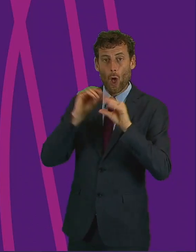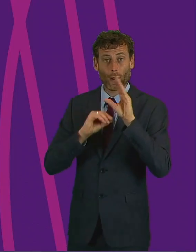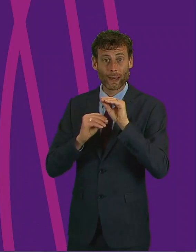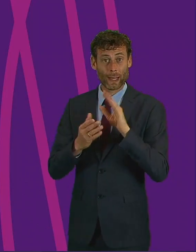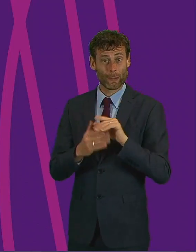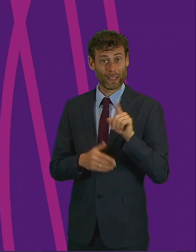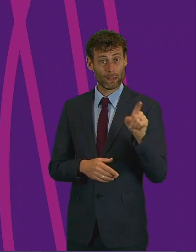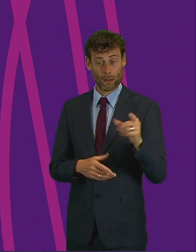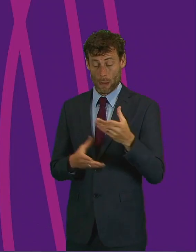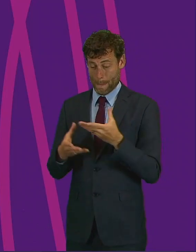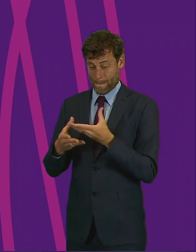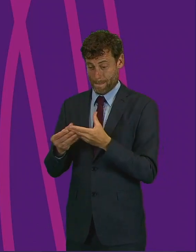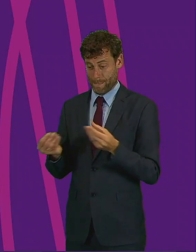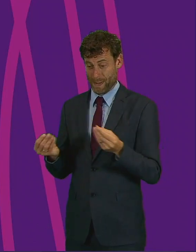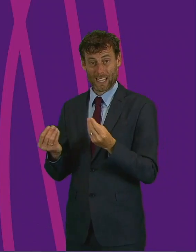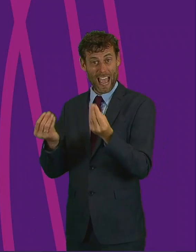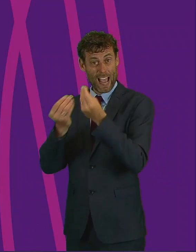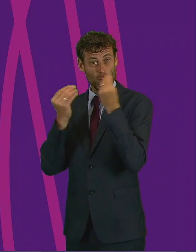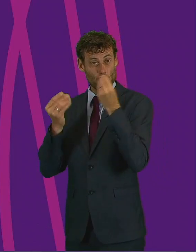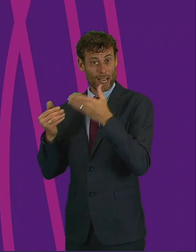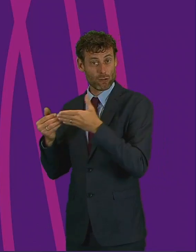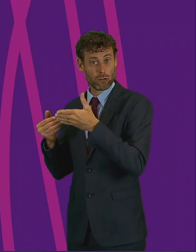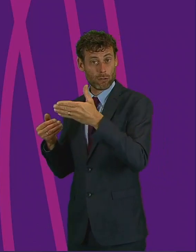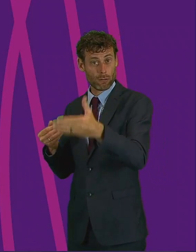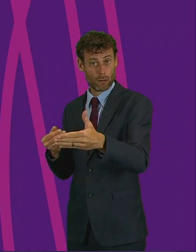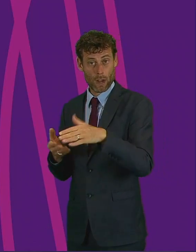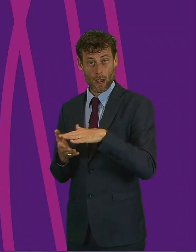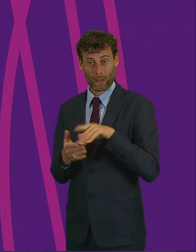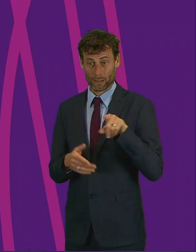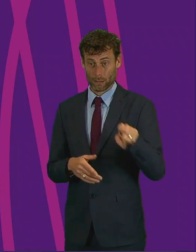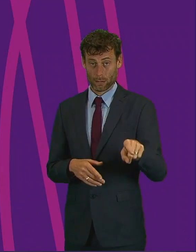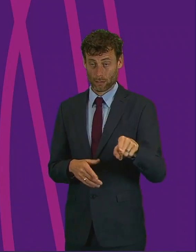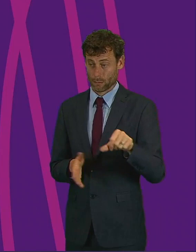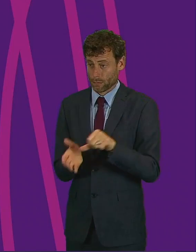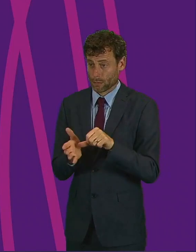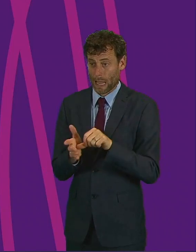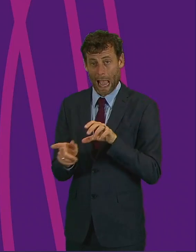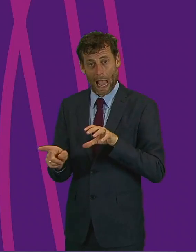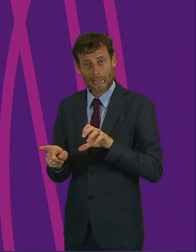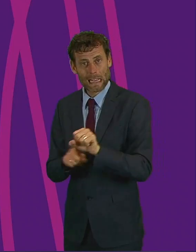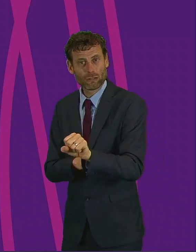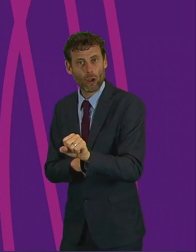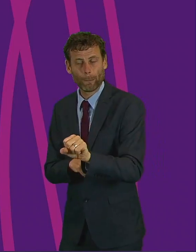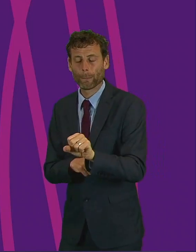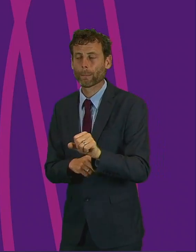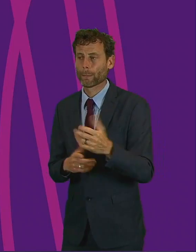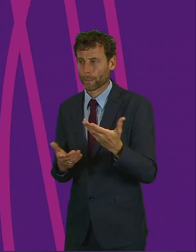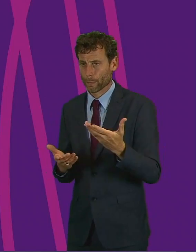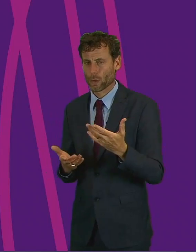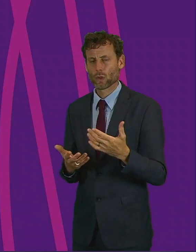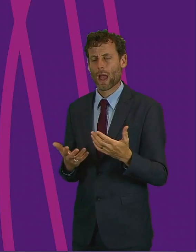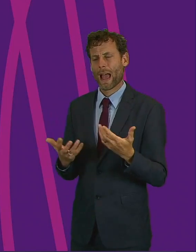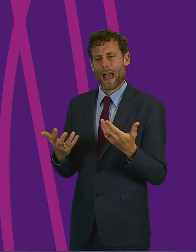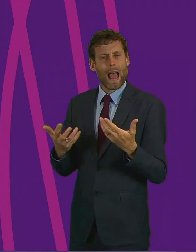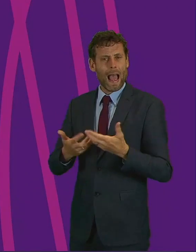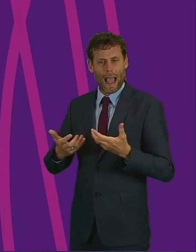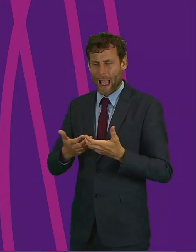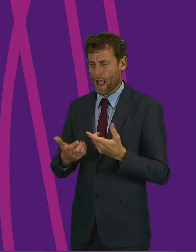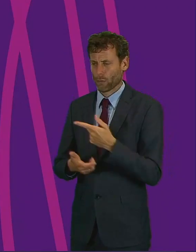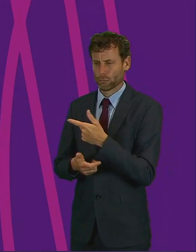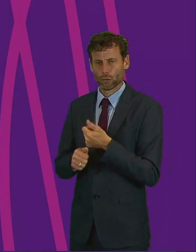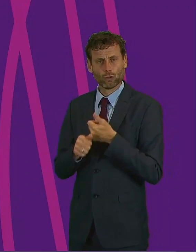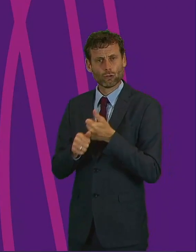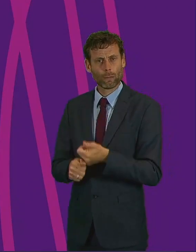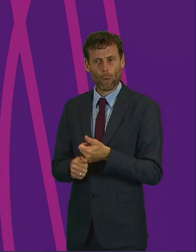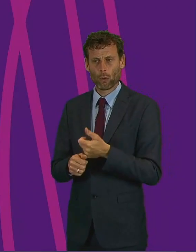schooling will have set these children back a significant margin compared to their peers. Therefore, First Minister, what further urgent support